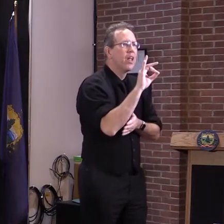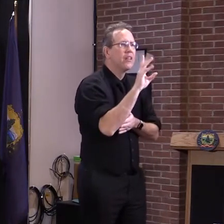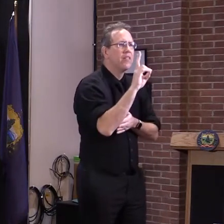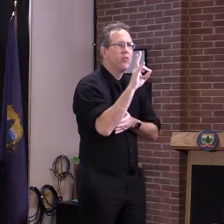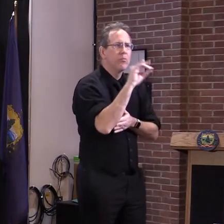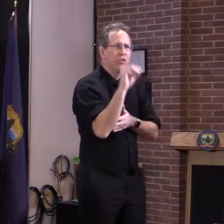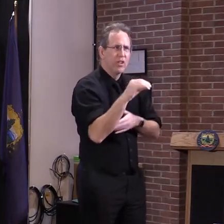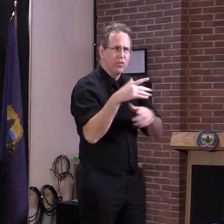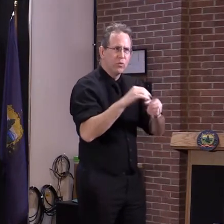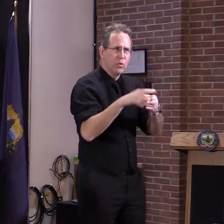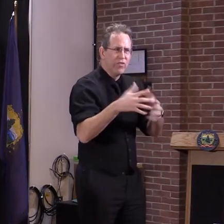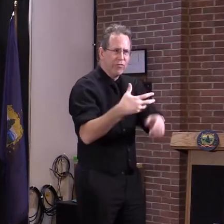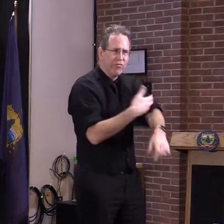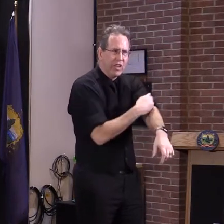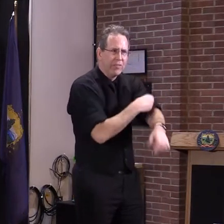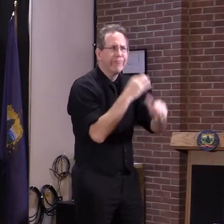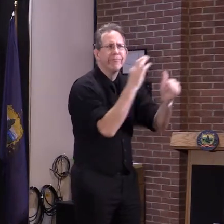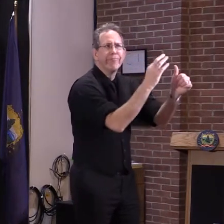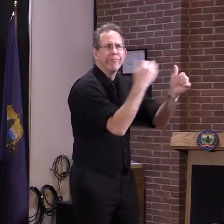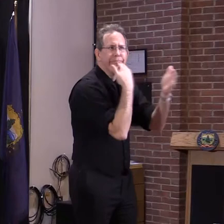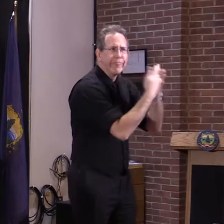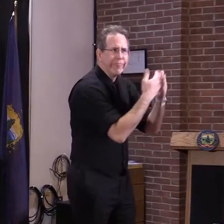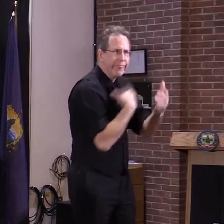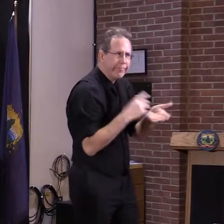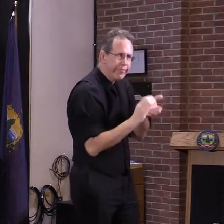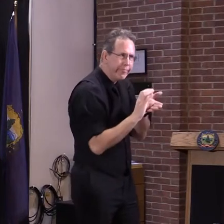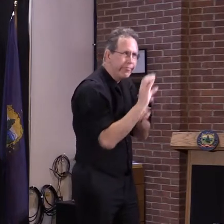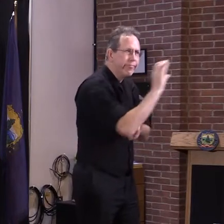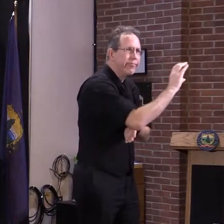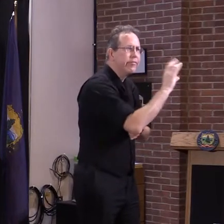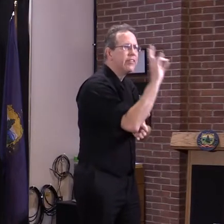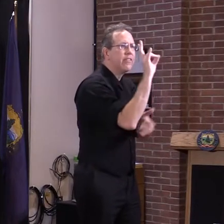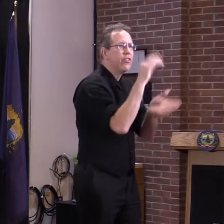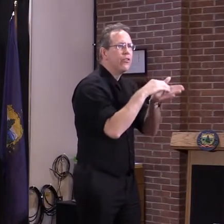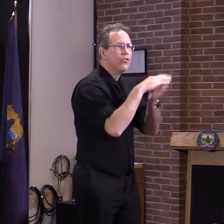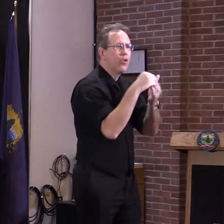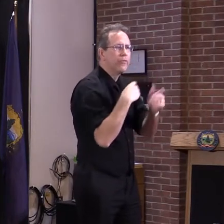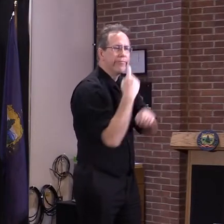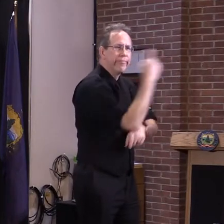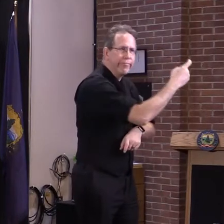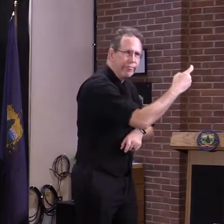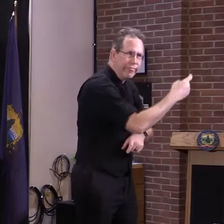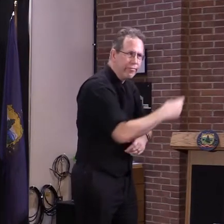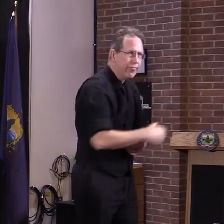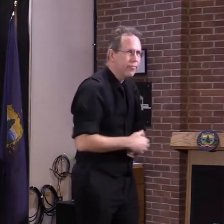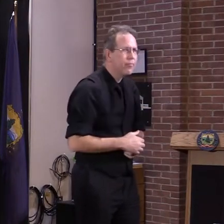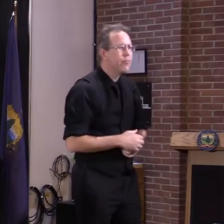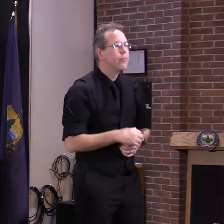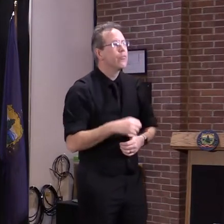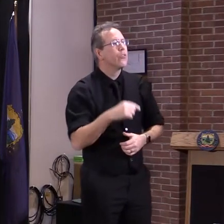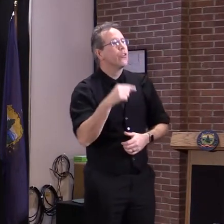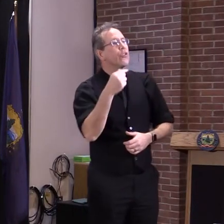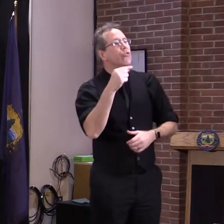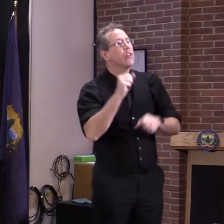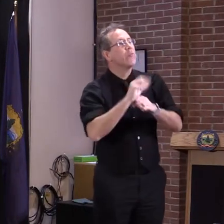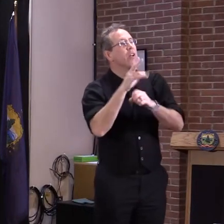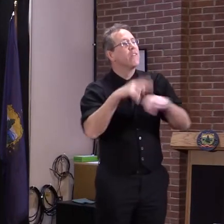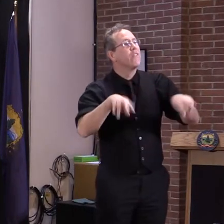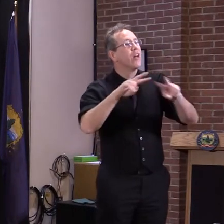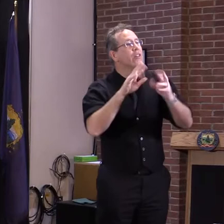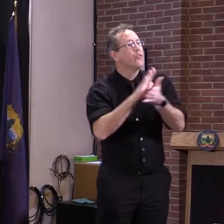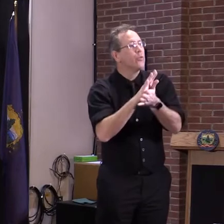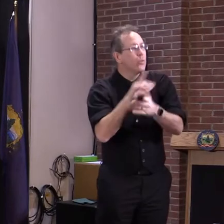of $7,725. The Green Mountain Valley School, which is in the same area in the valley, had a 100%